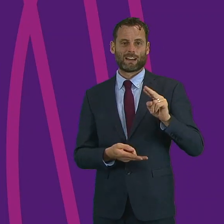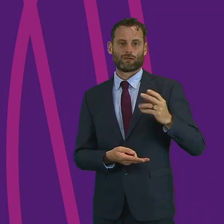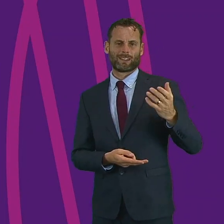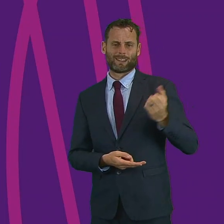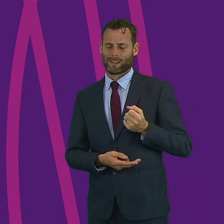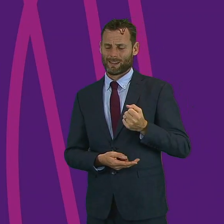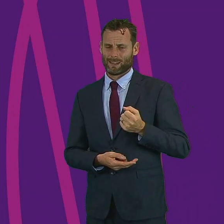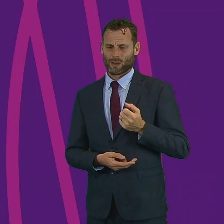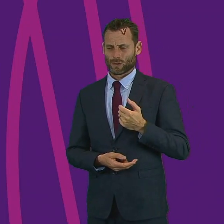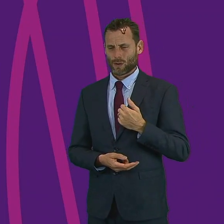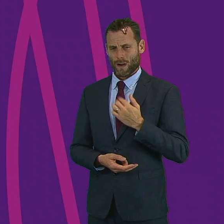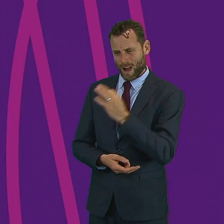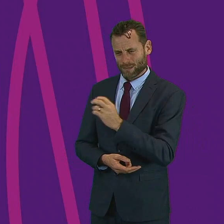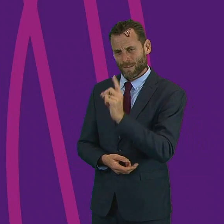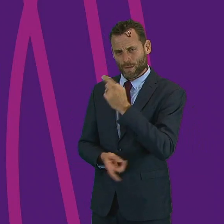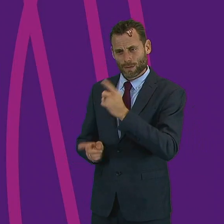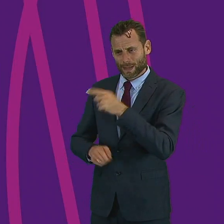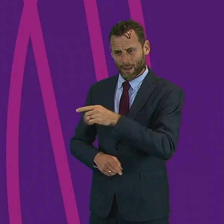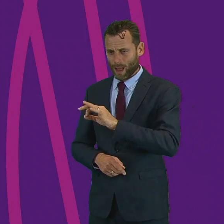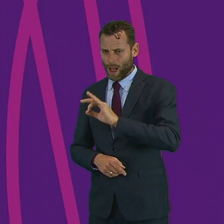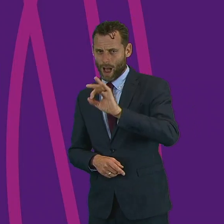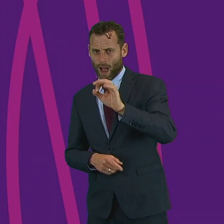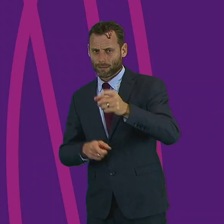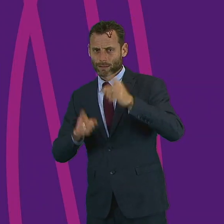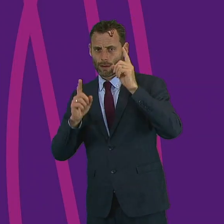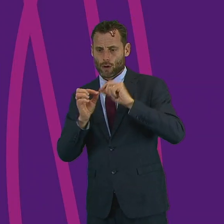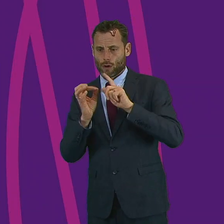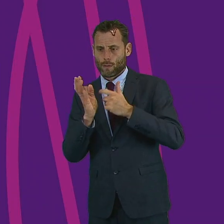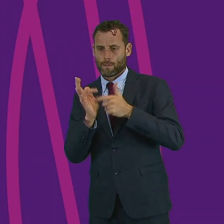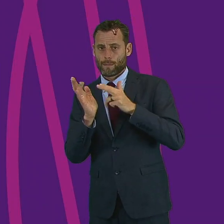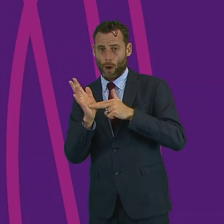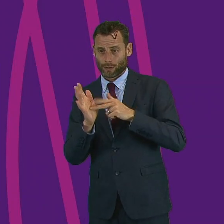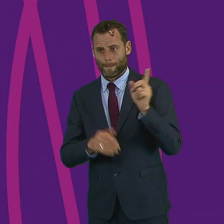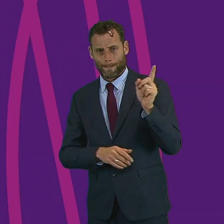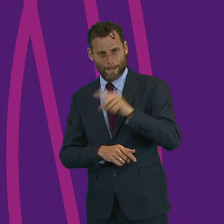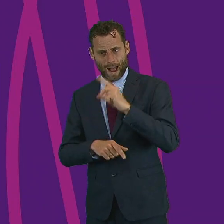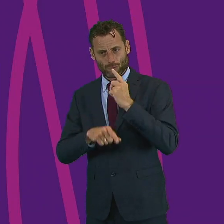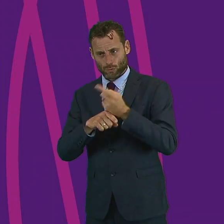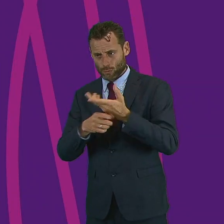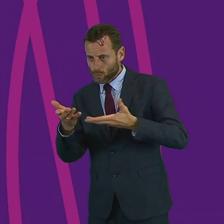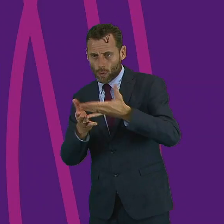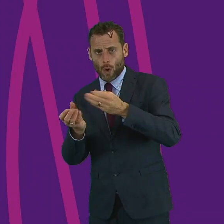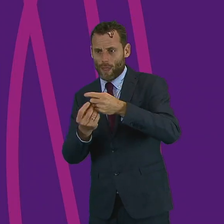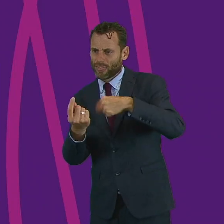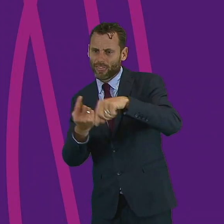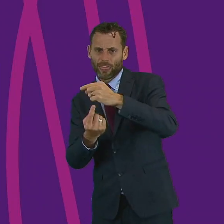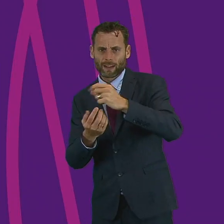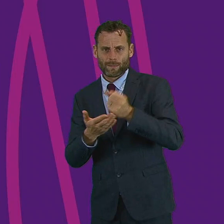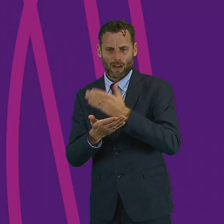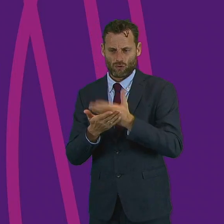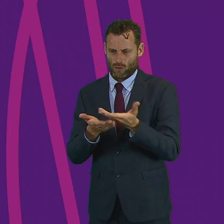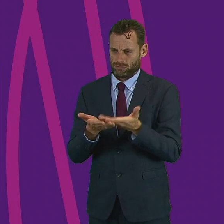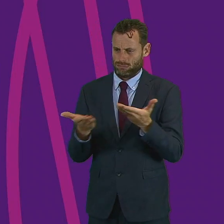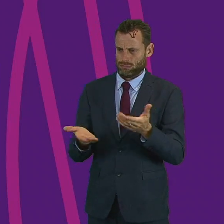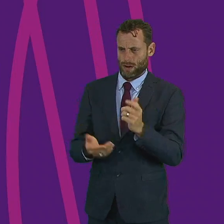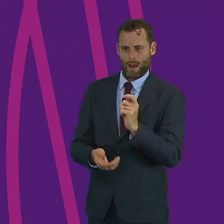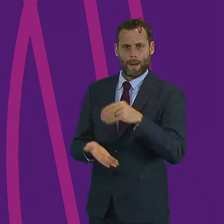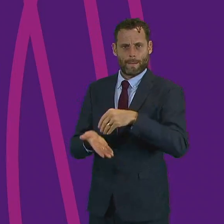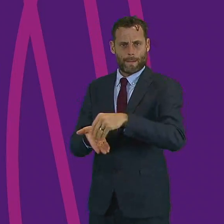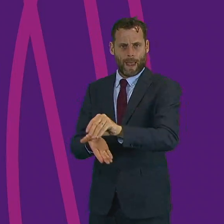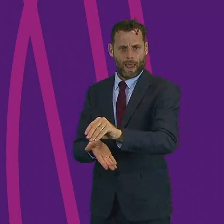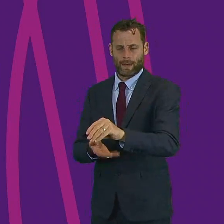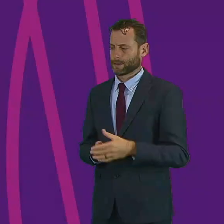the economic recovery stimulus package, 264,000 of that will go directly to Dundee. And in addition, as Shona Robertson has alluded to,